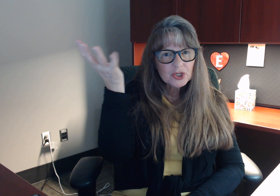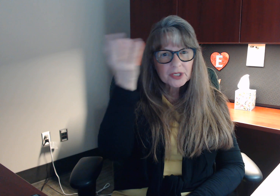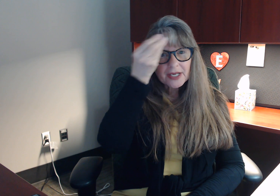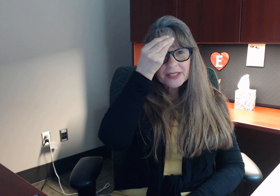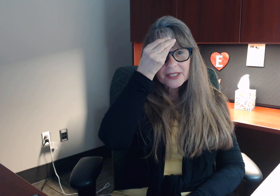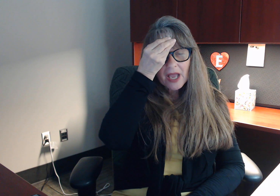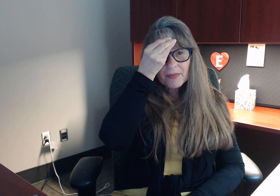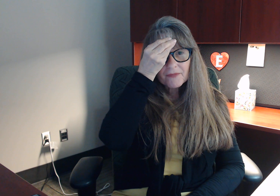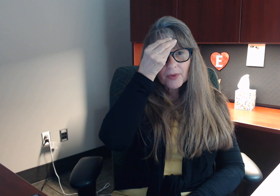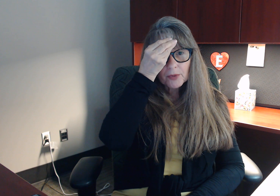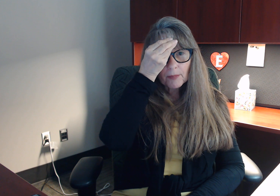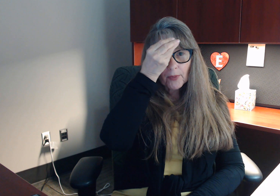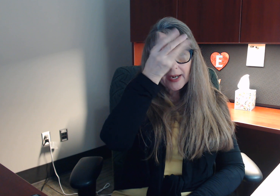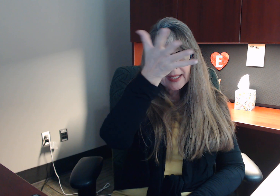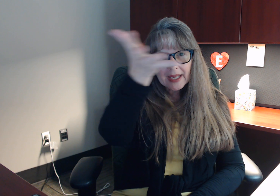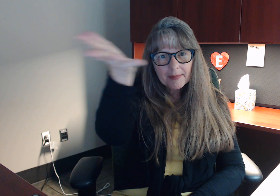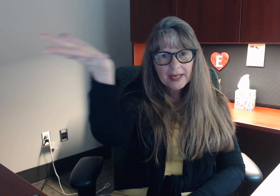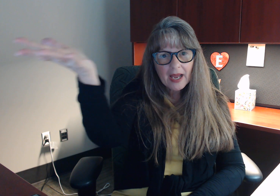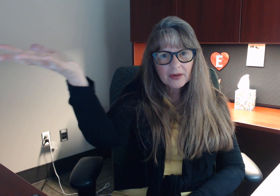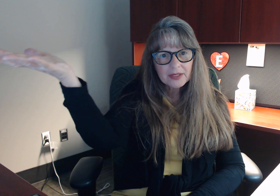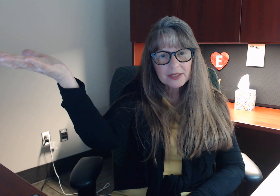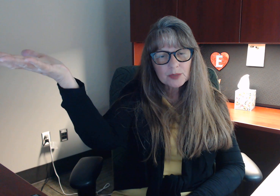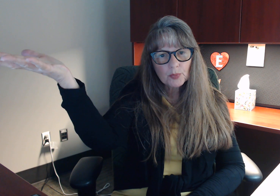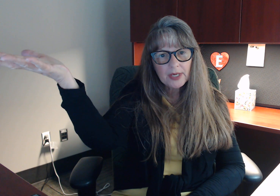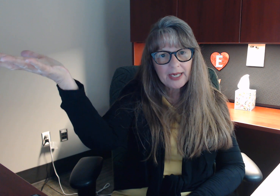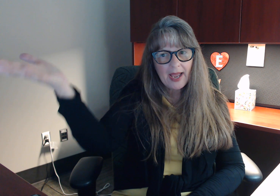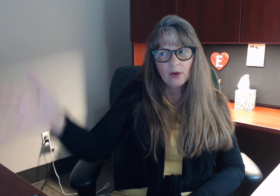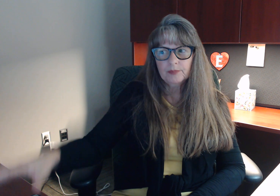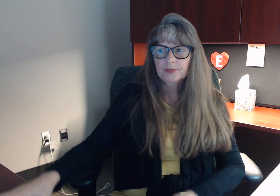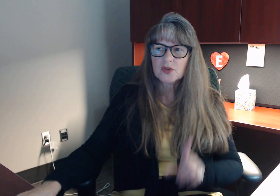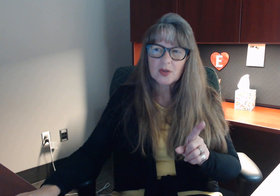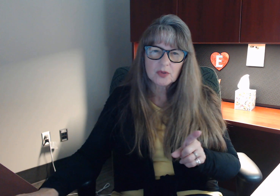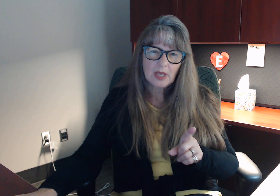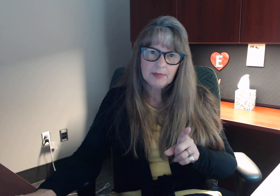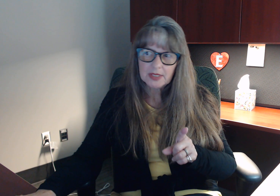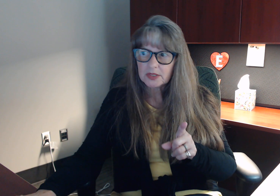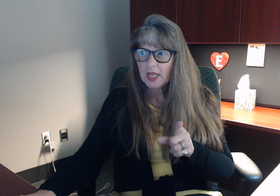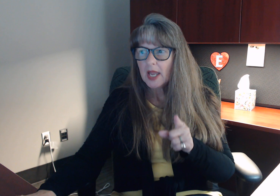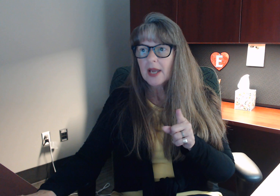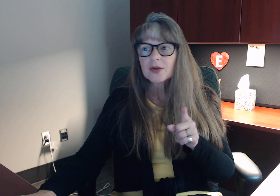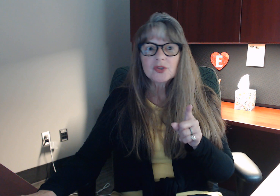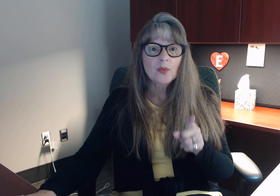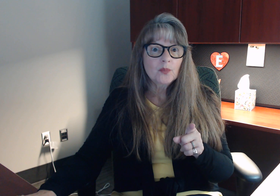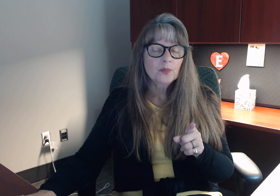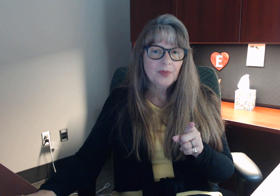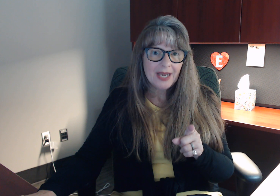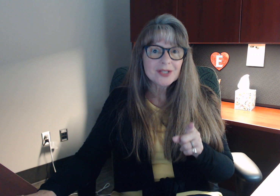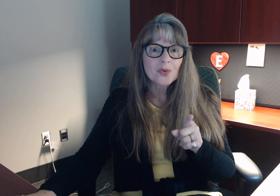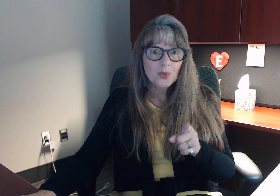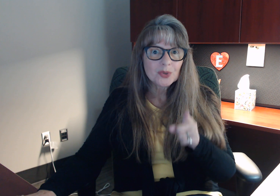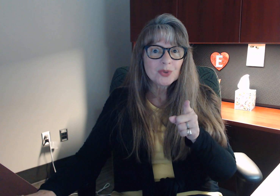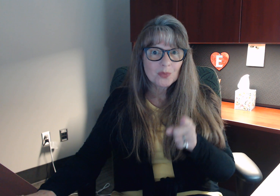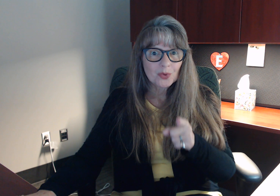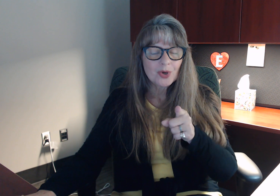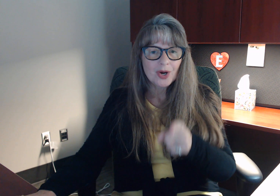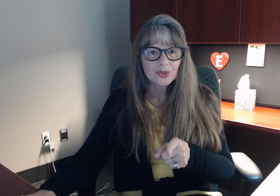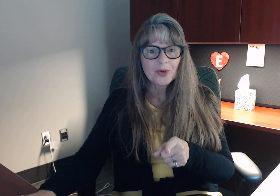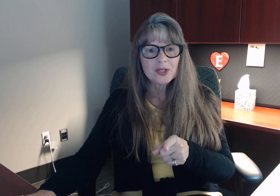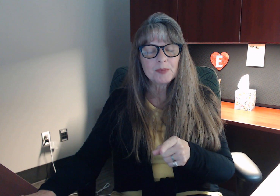because it's coming from your brain and coming out, and it's spreading out. So that's what that means. So that is a word to work on, transparent.